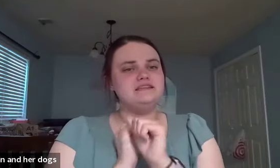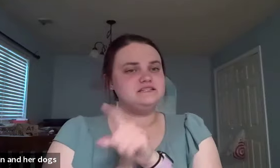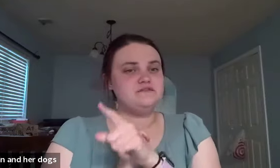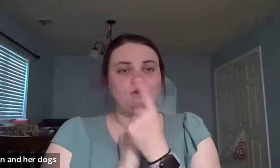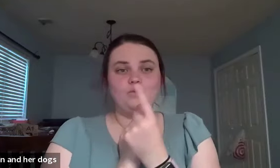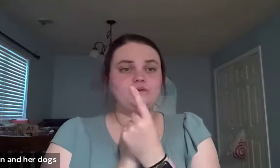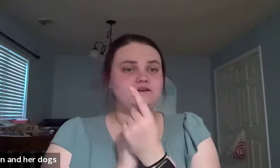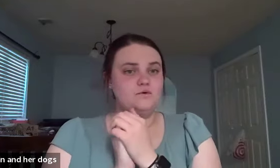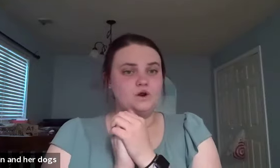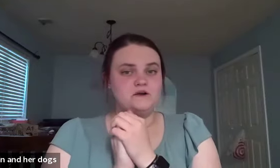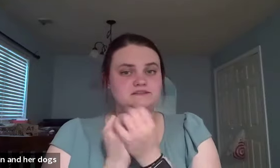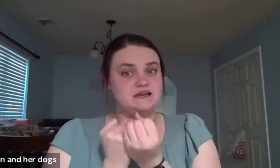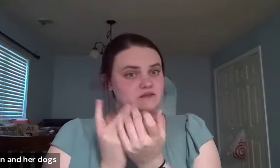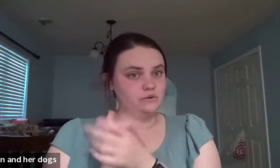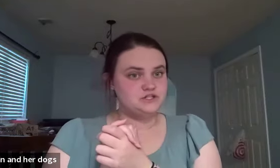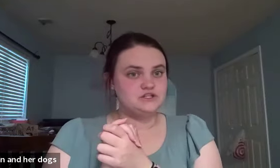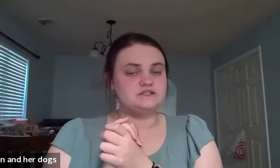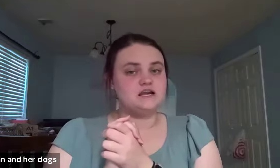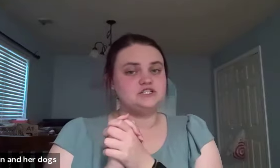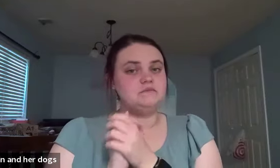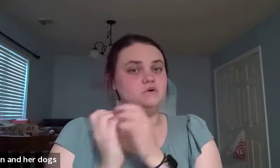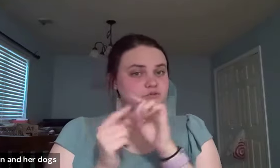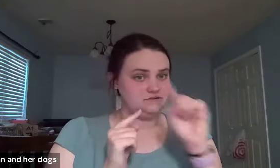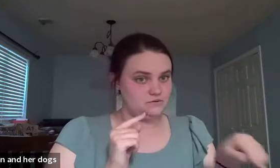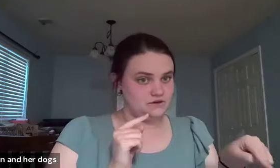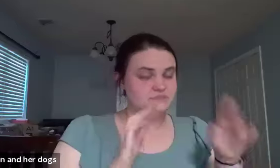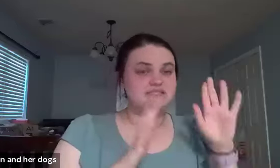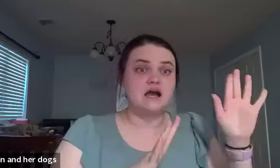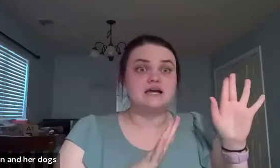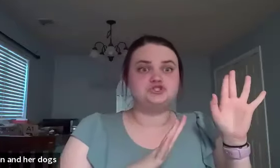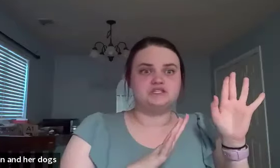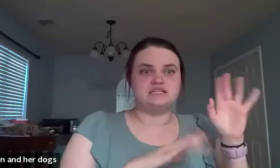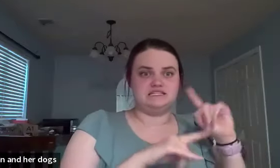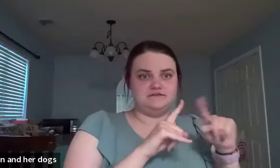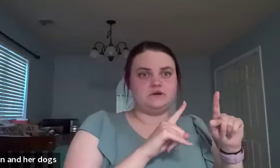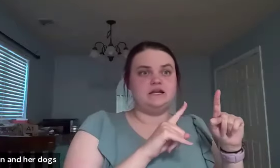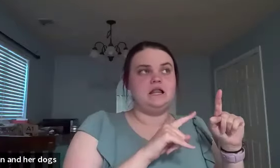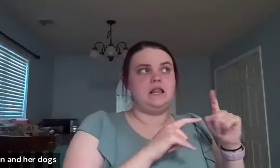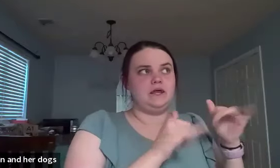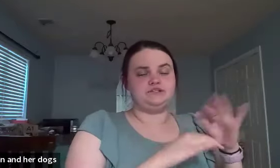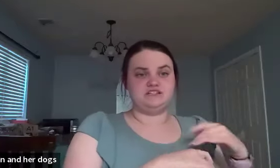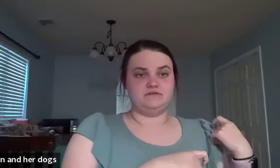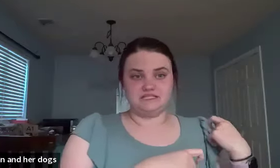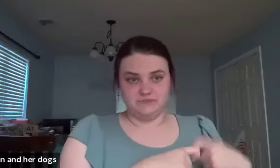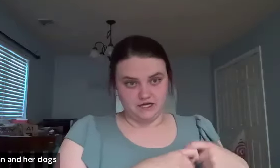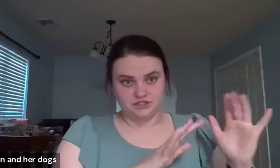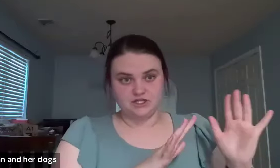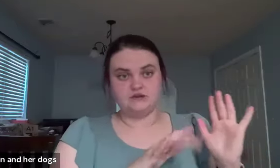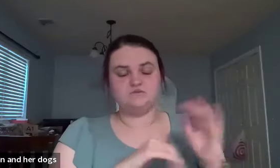ASL is not the only form of sign language. There's actually multiple different ones besides just a different language itself, like Spanish. There's